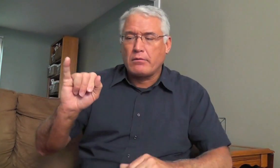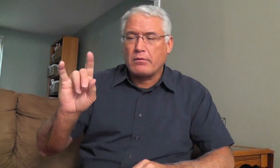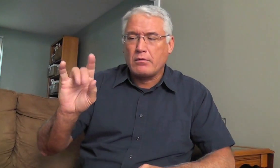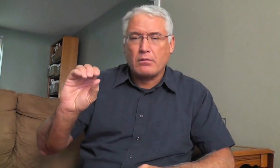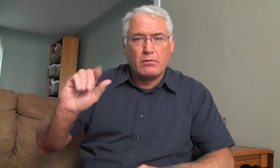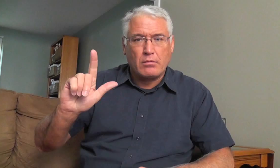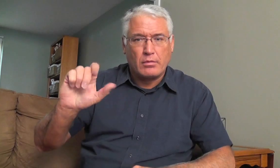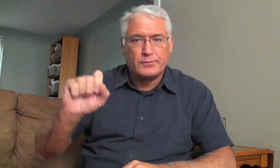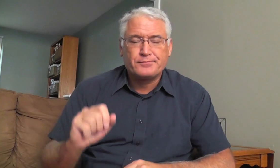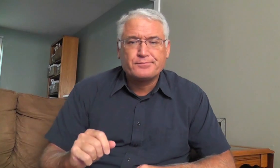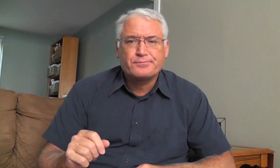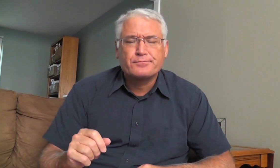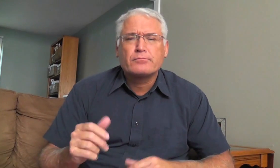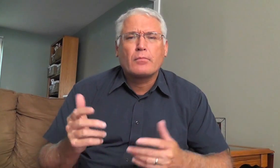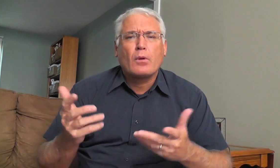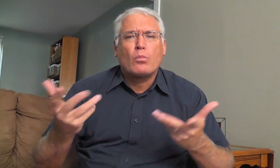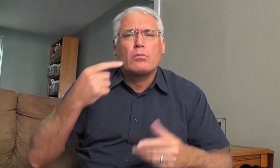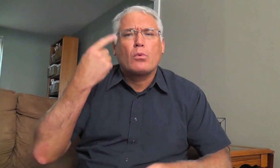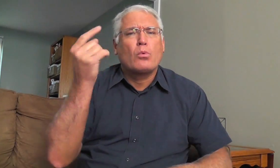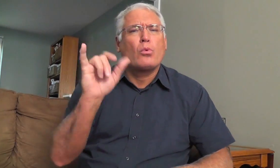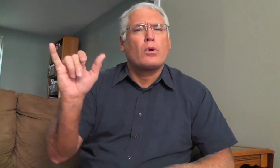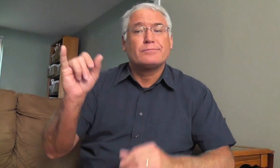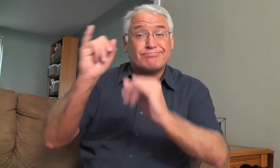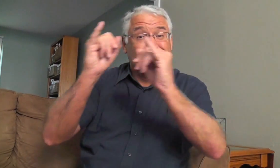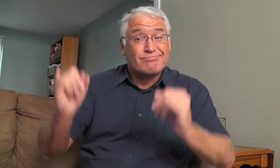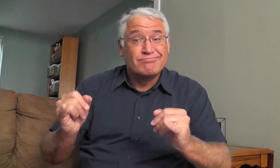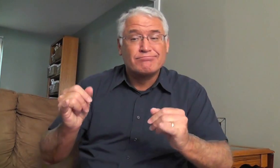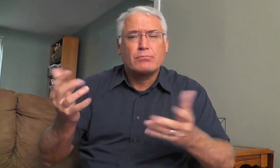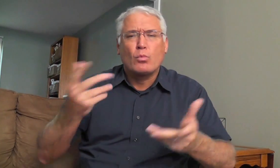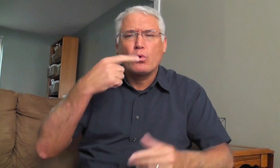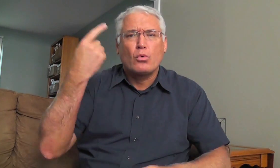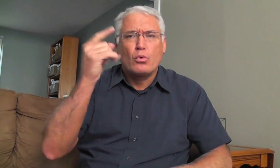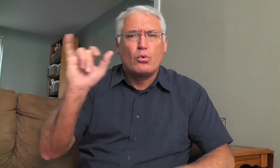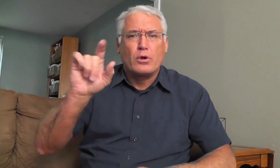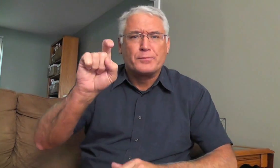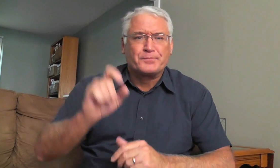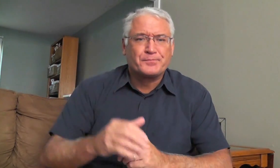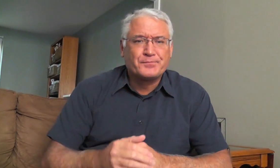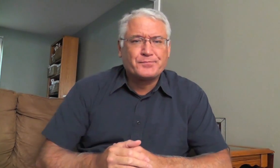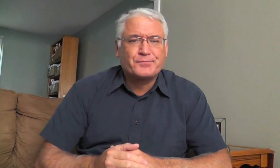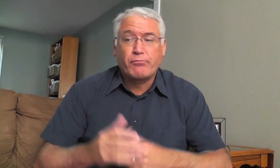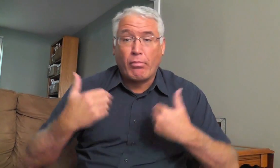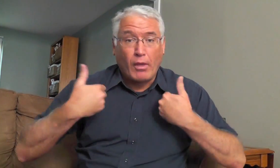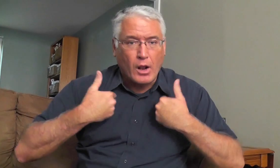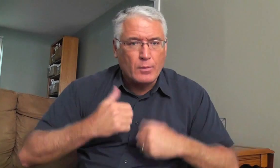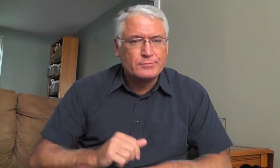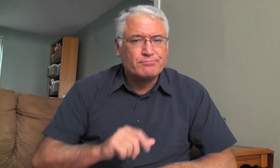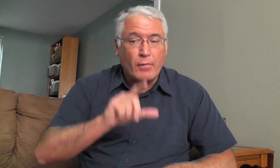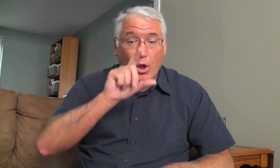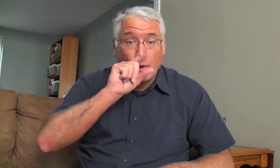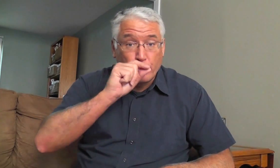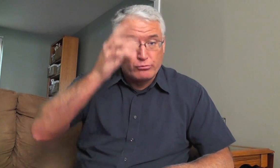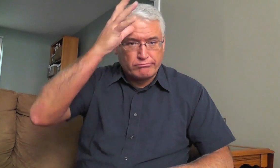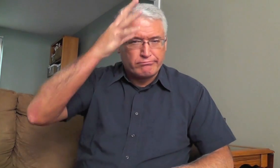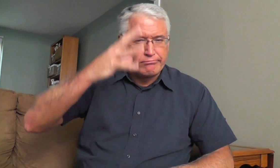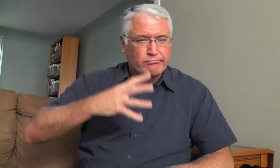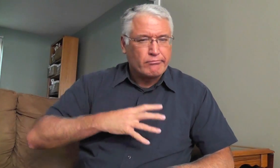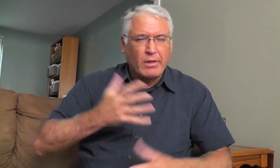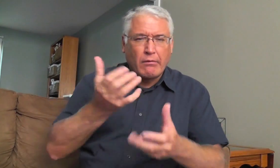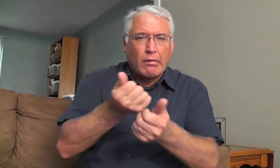mean idols. Well, what does an idol look like? It could be an animal or a bird or a man